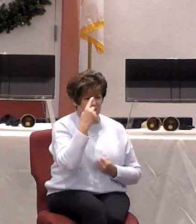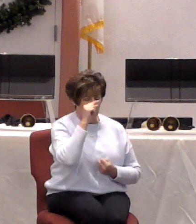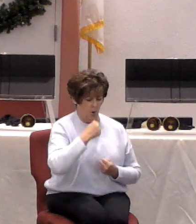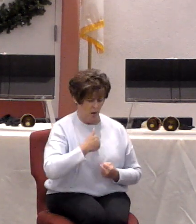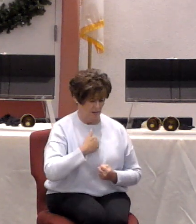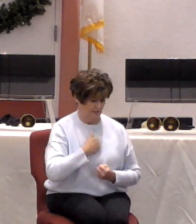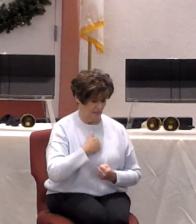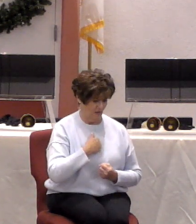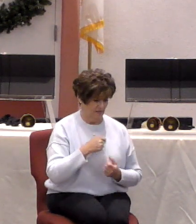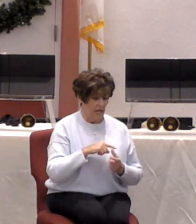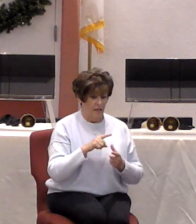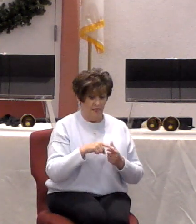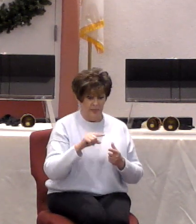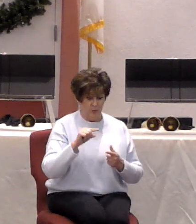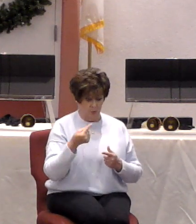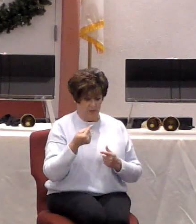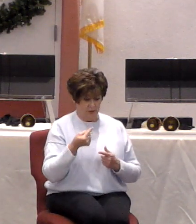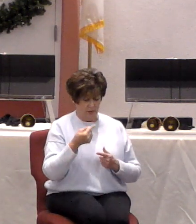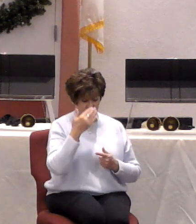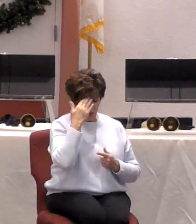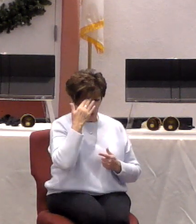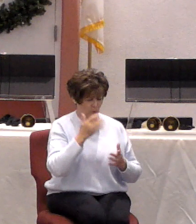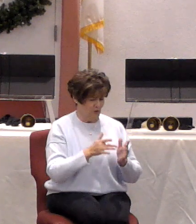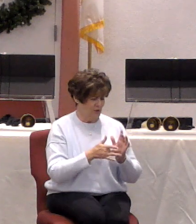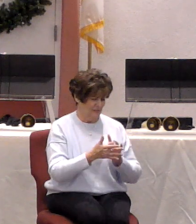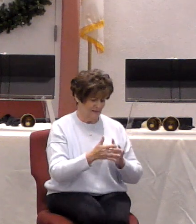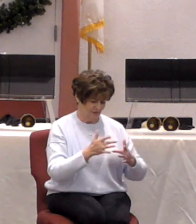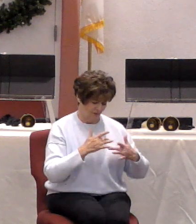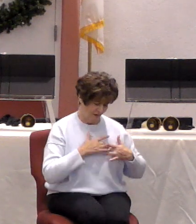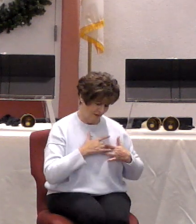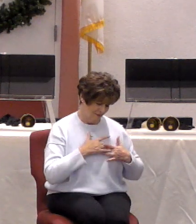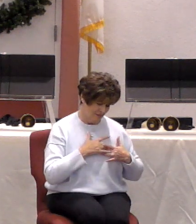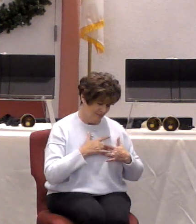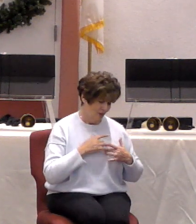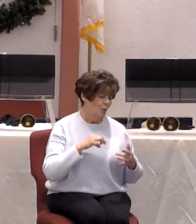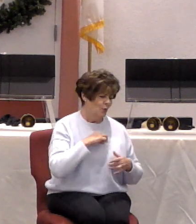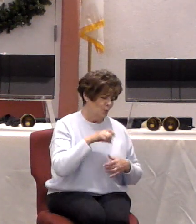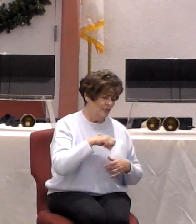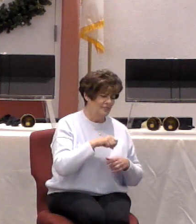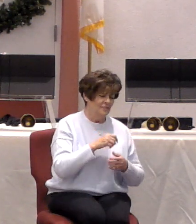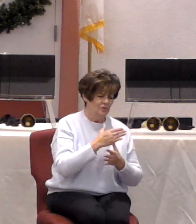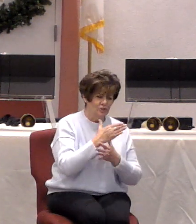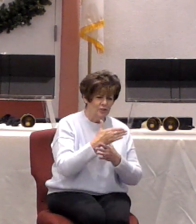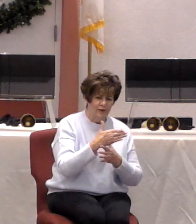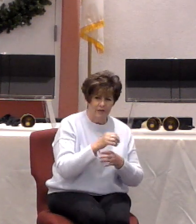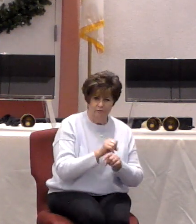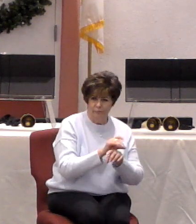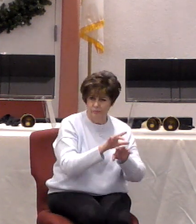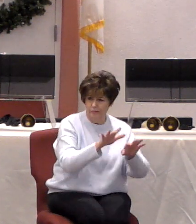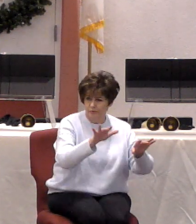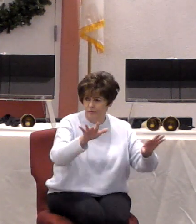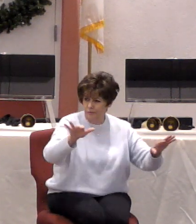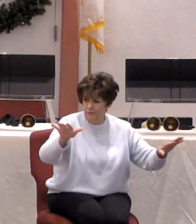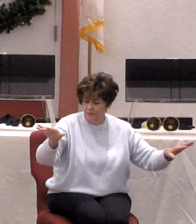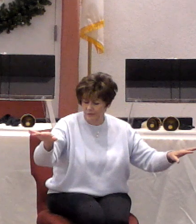we are to tell others about Jesus, God the Son, that came to earth to live the perfect life so that at the end of his life, he was